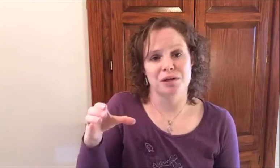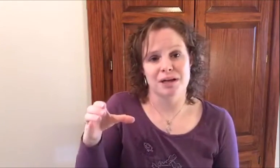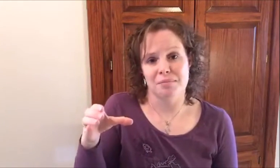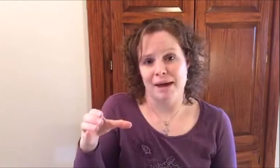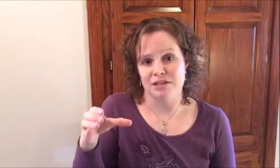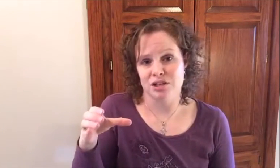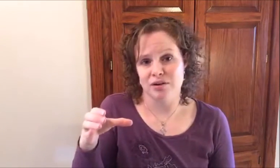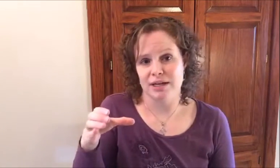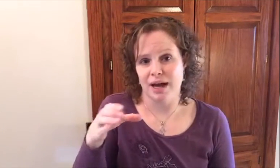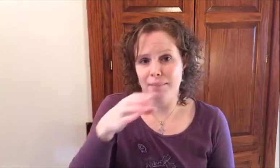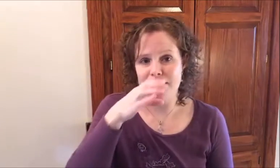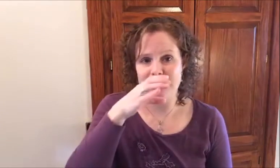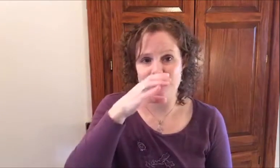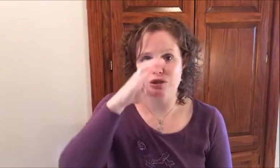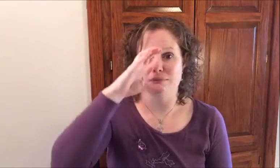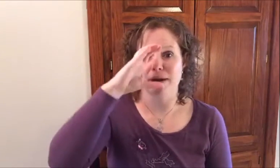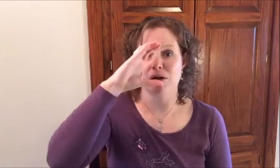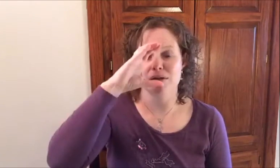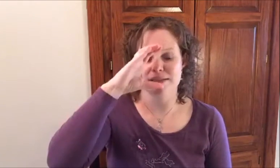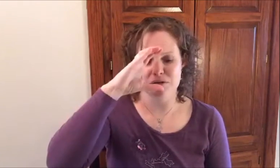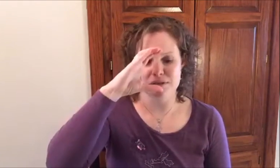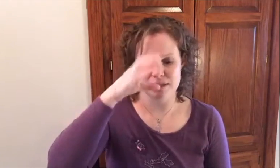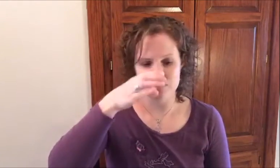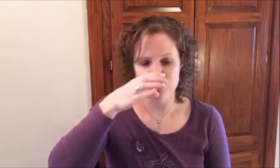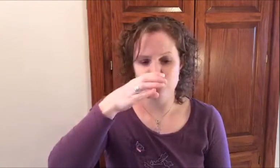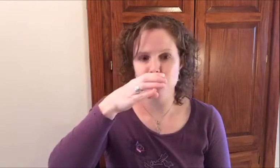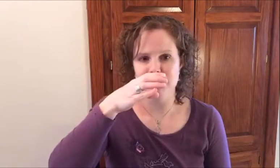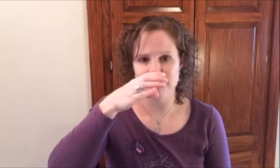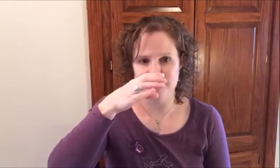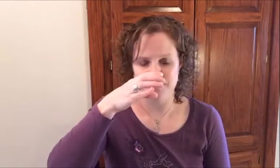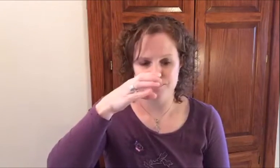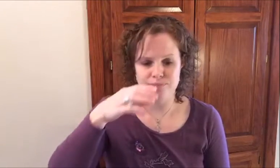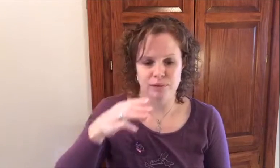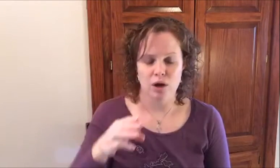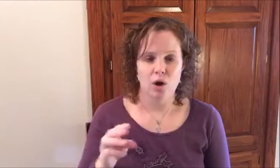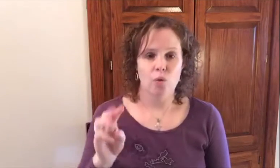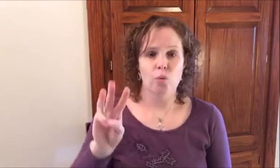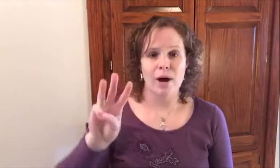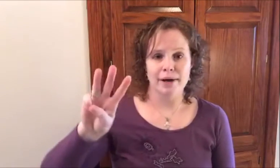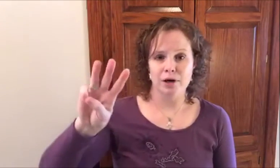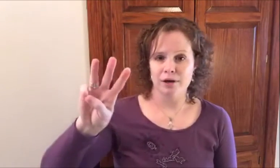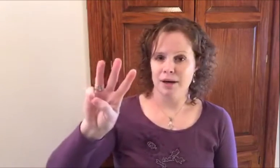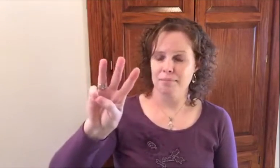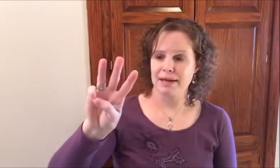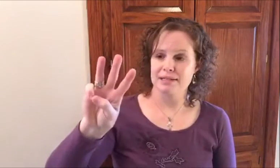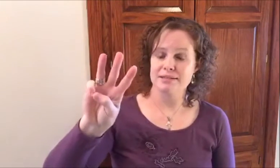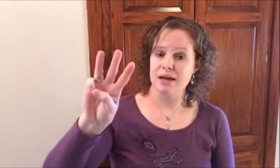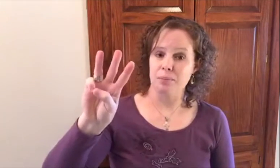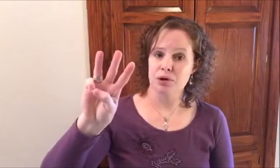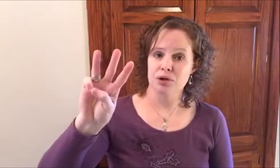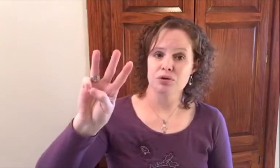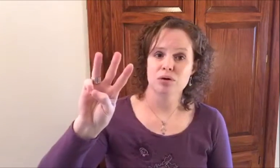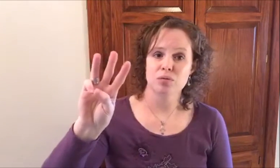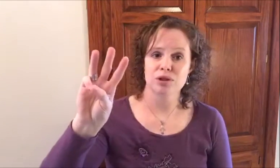holding an imaginary cup, take it to your mouth and tilt it. Drink. Water, make a W with